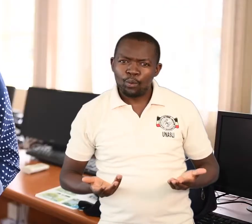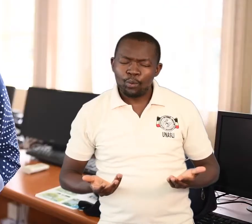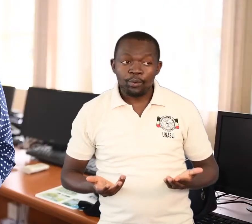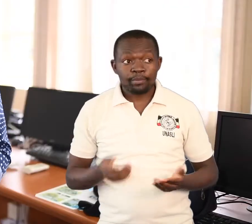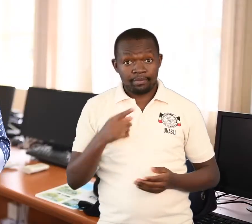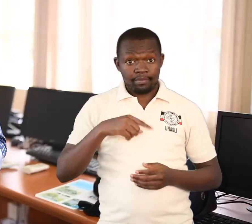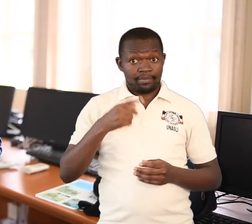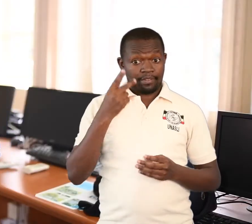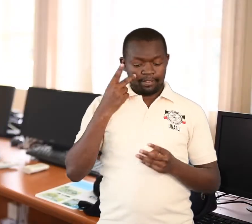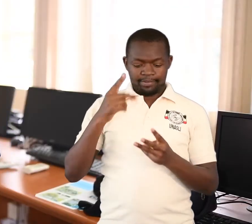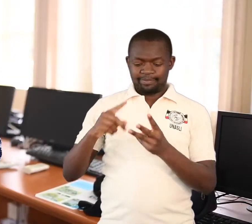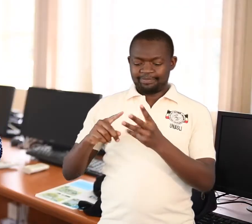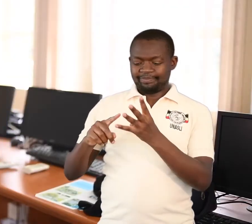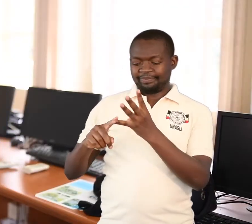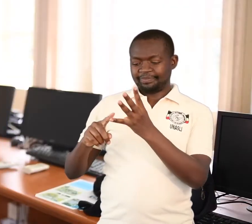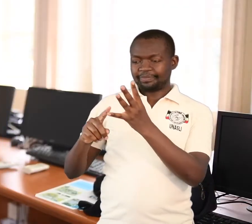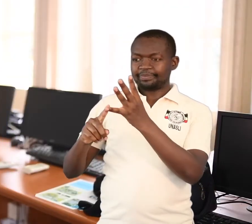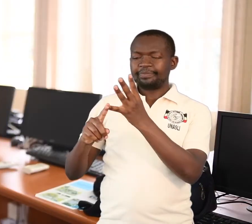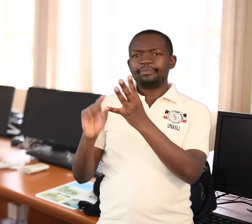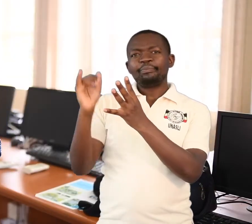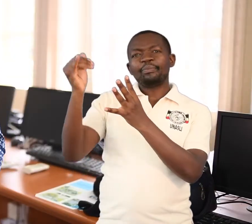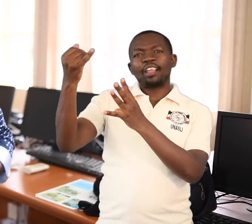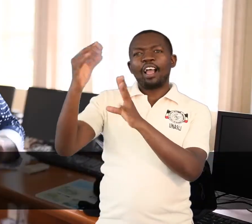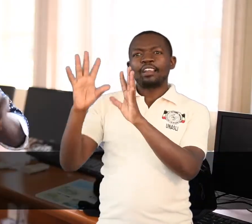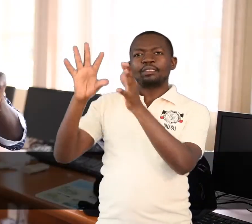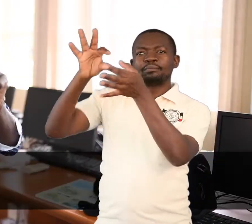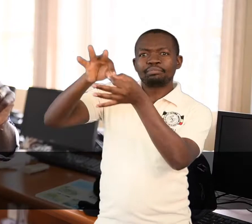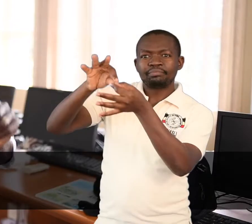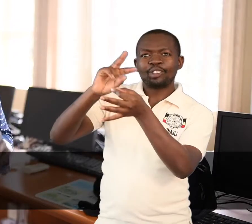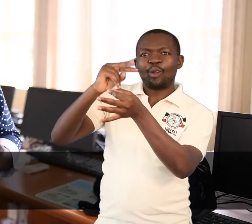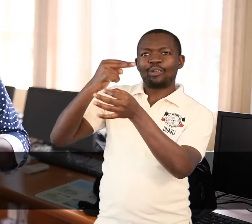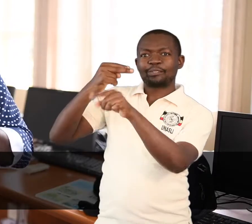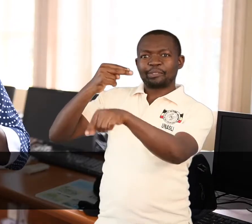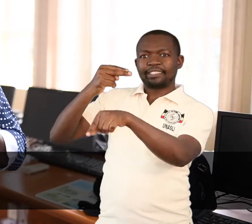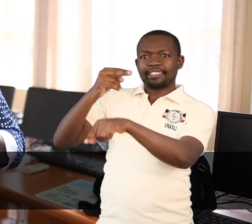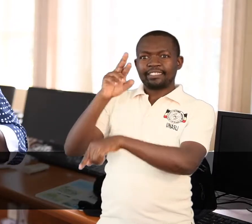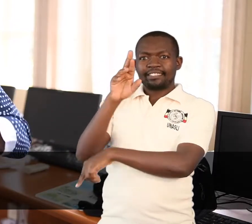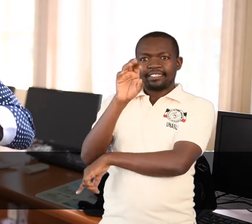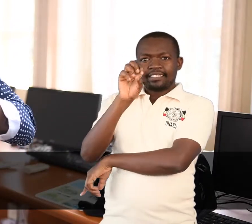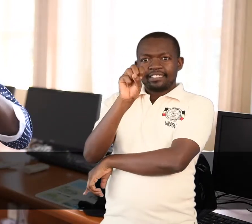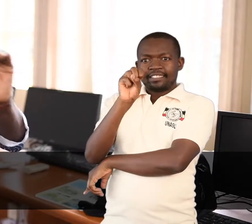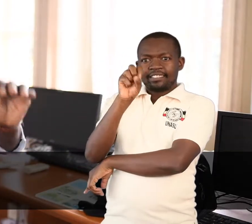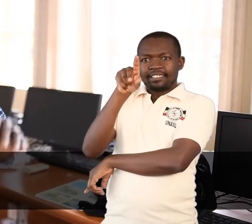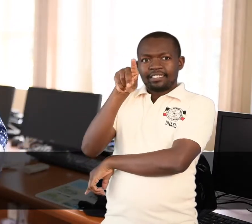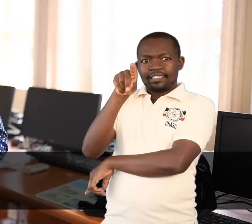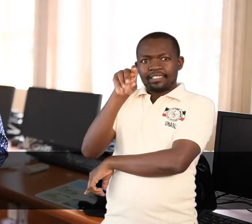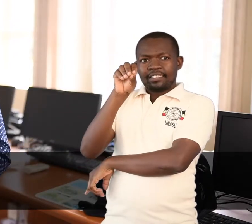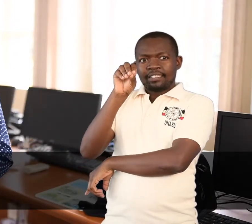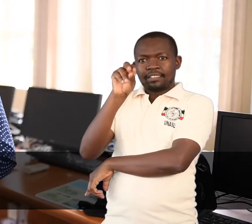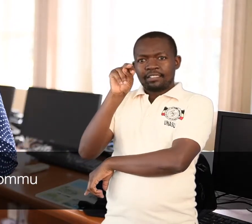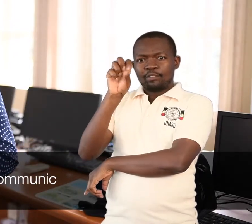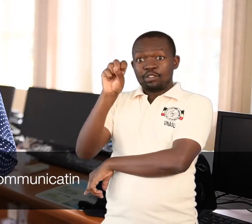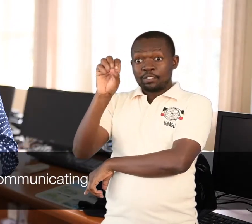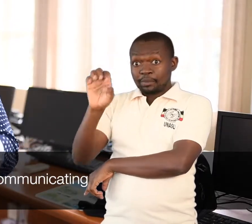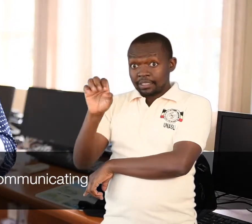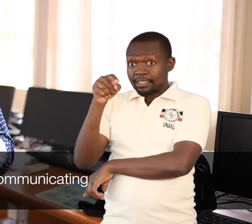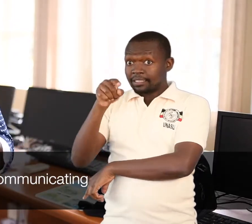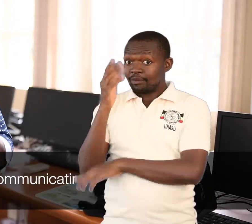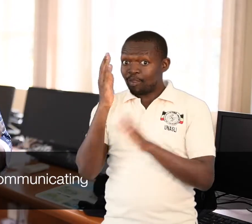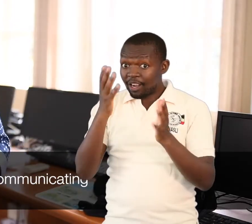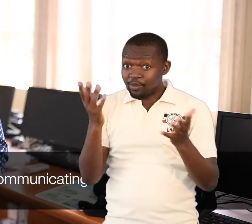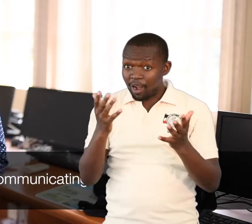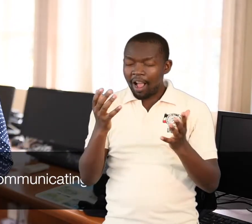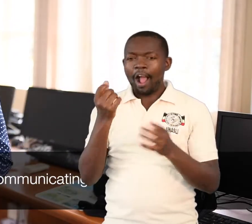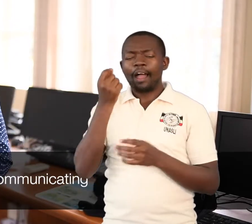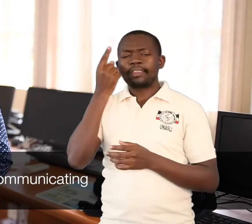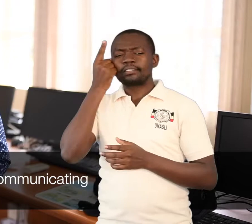Let's look at the art response. The art response, this is to do with understanding and